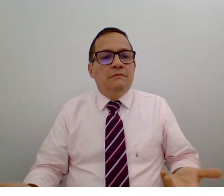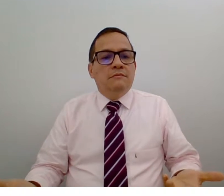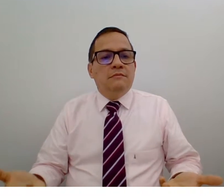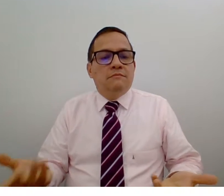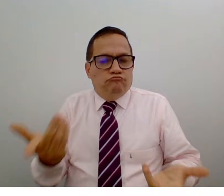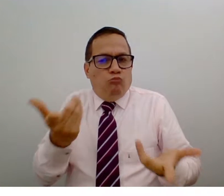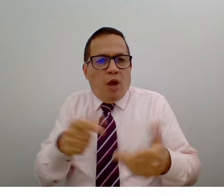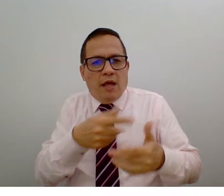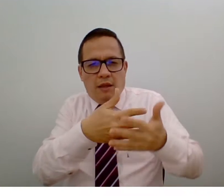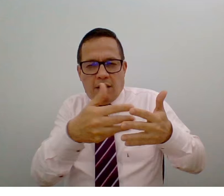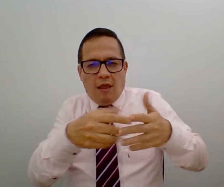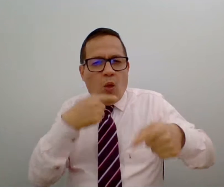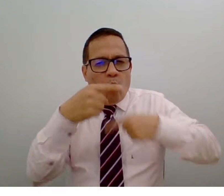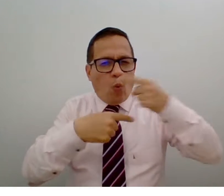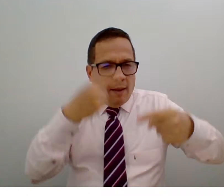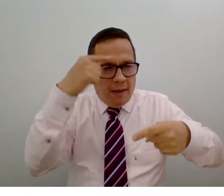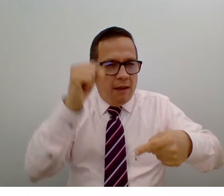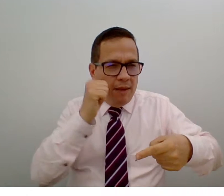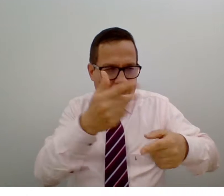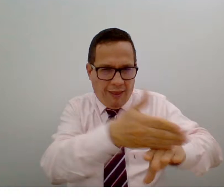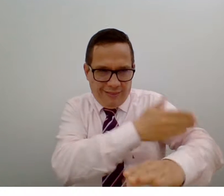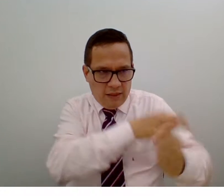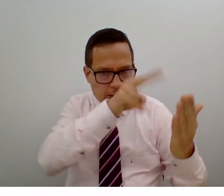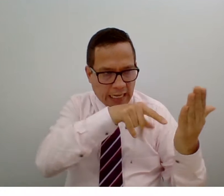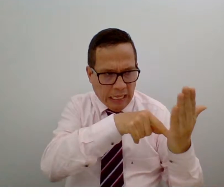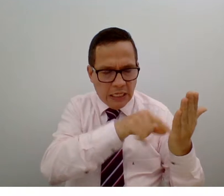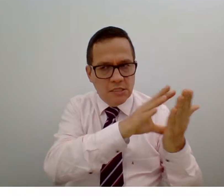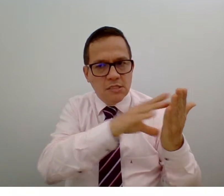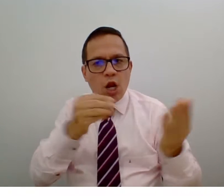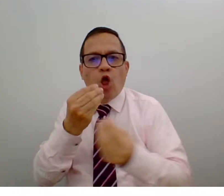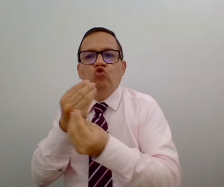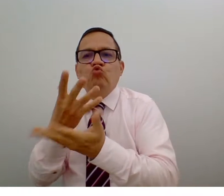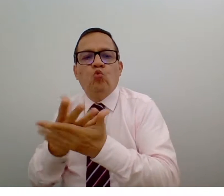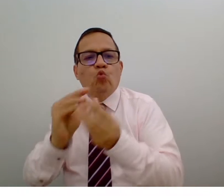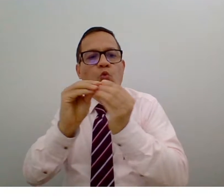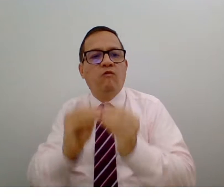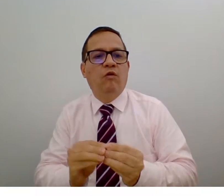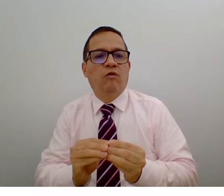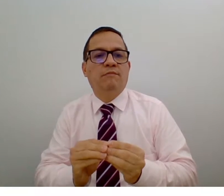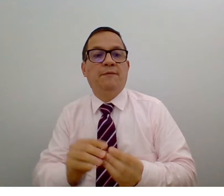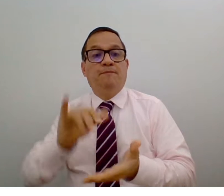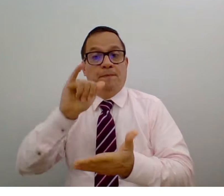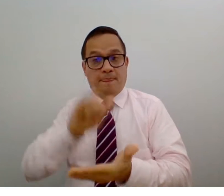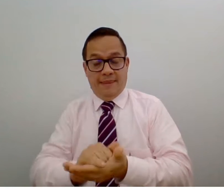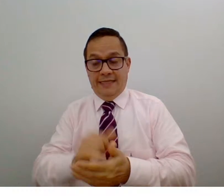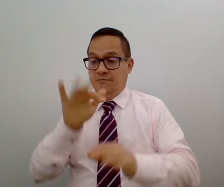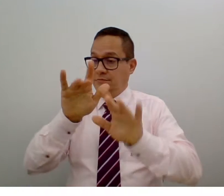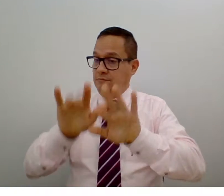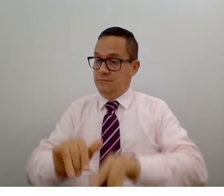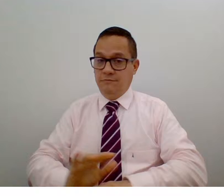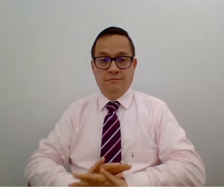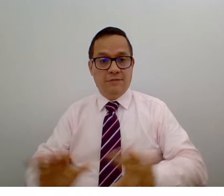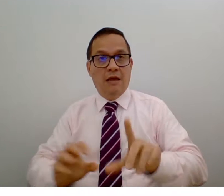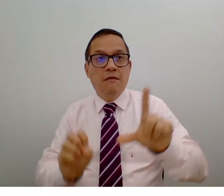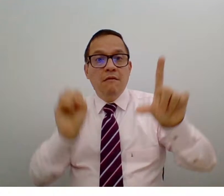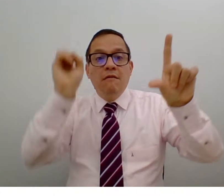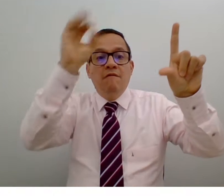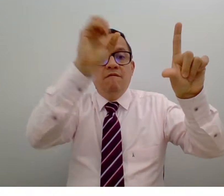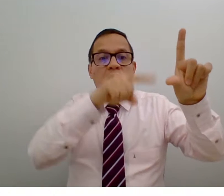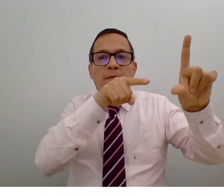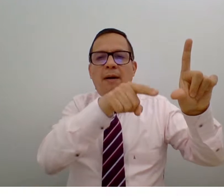example the text of fable for tomorrow. Post the fable in the forum to get feedback from